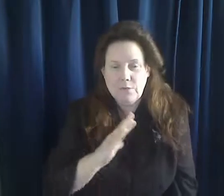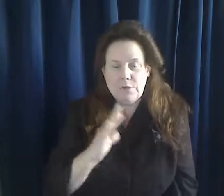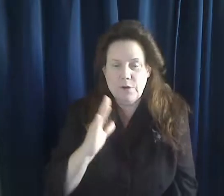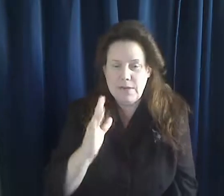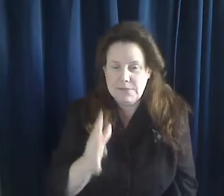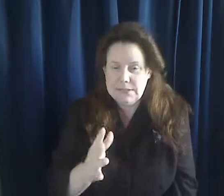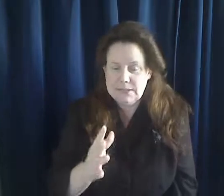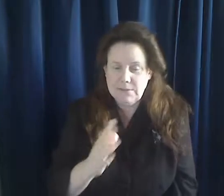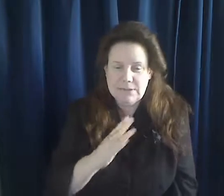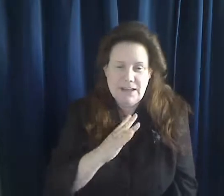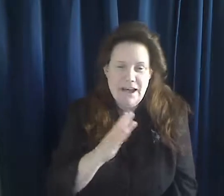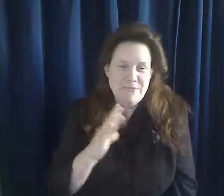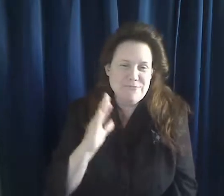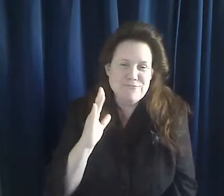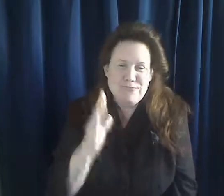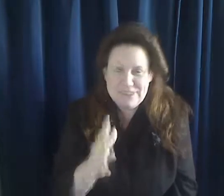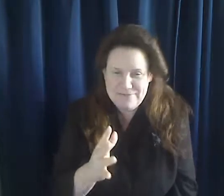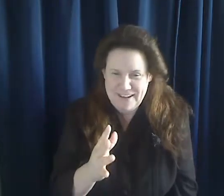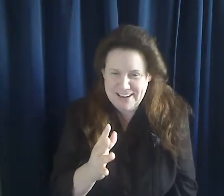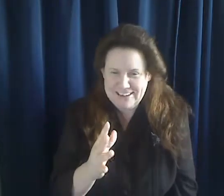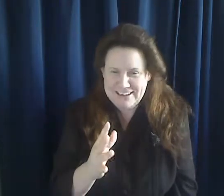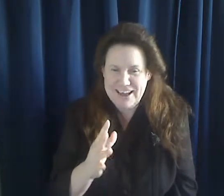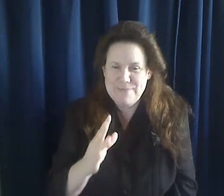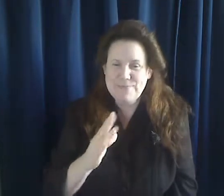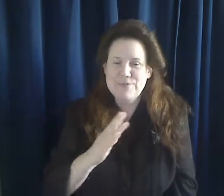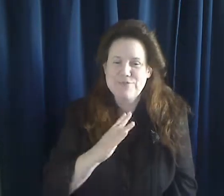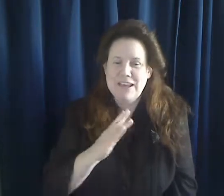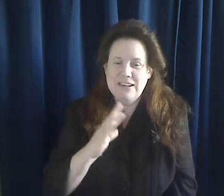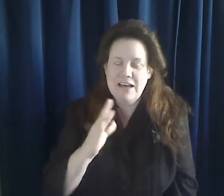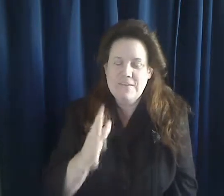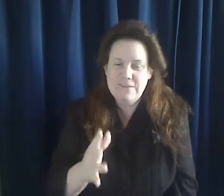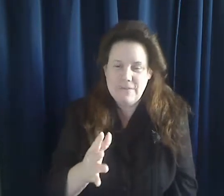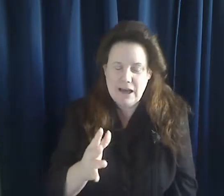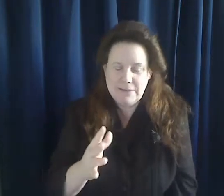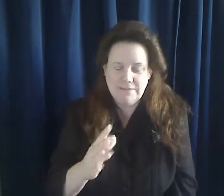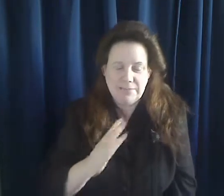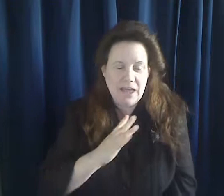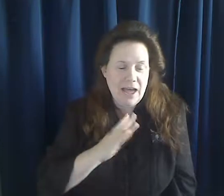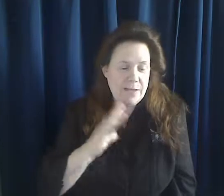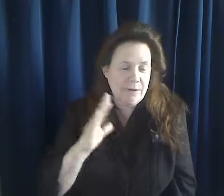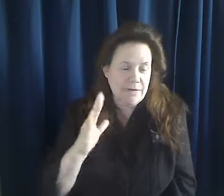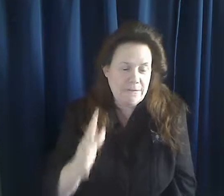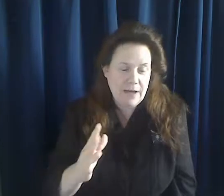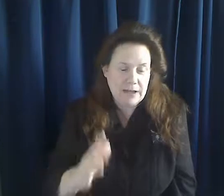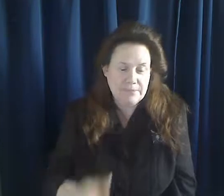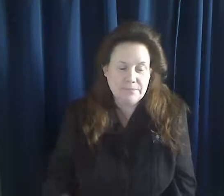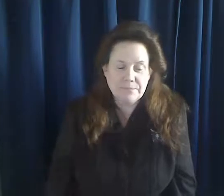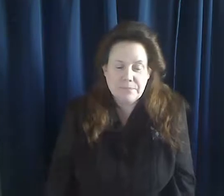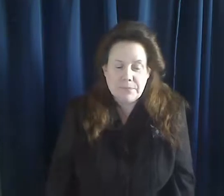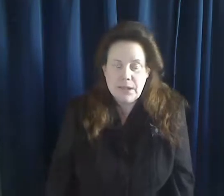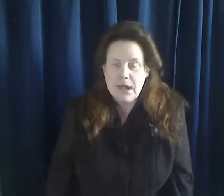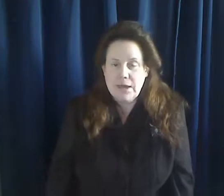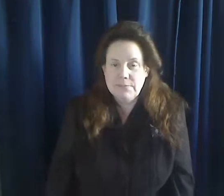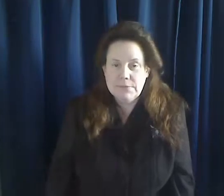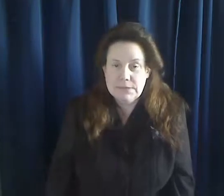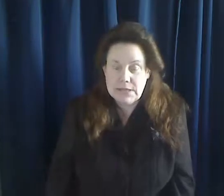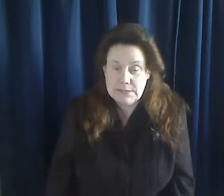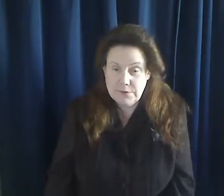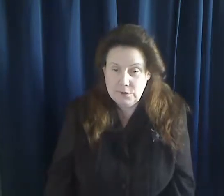With more emphasis, it means I'm really fine. I am great. Fine. I'm fine. The signs for